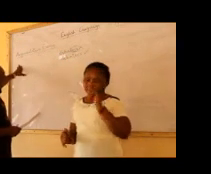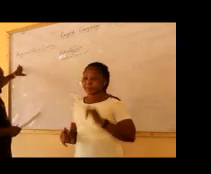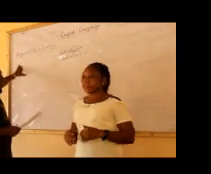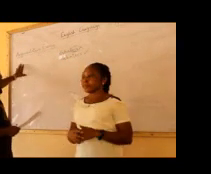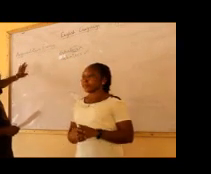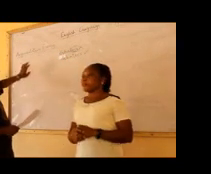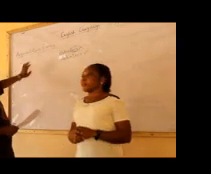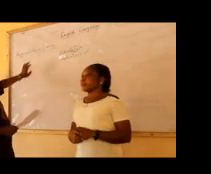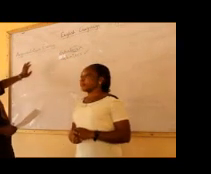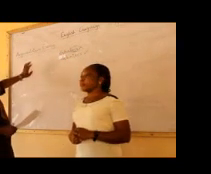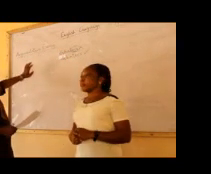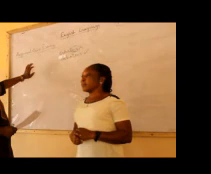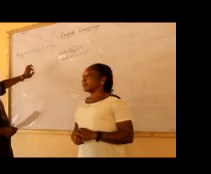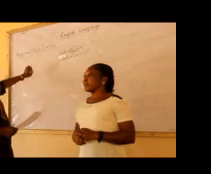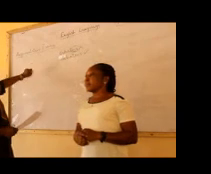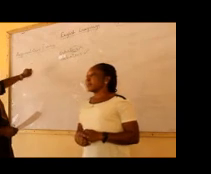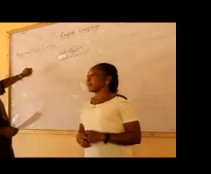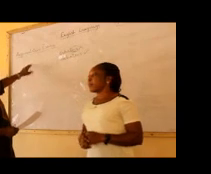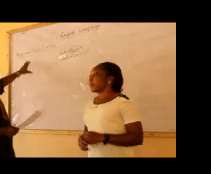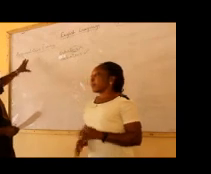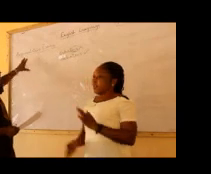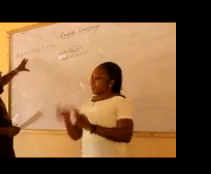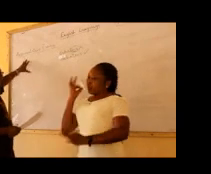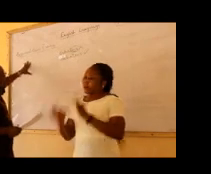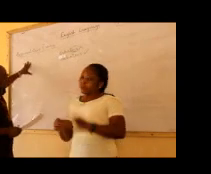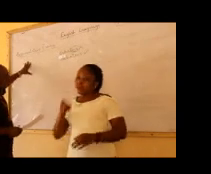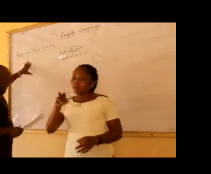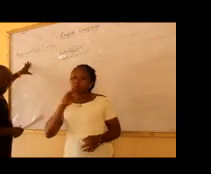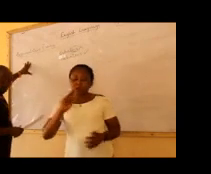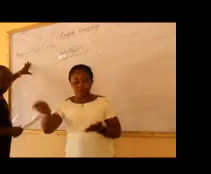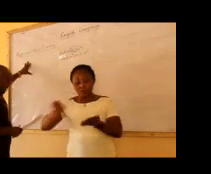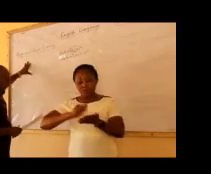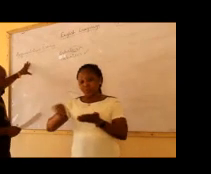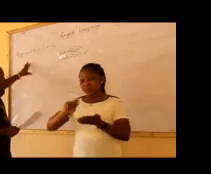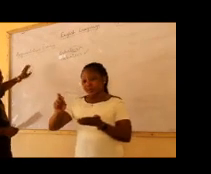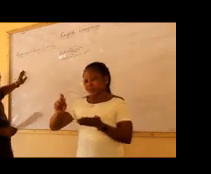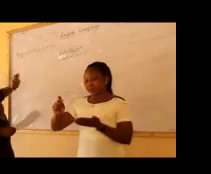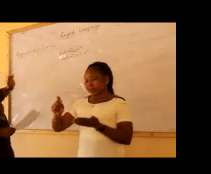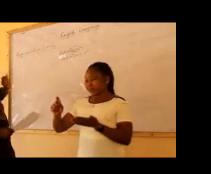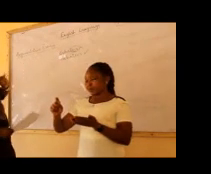class. So if you are writing for that,